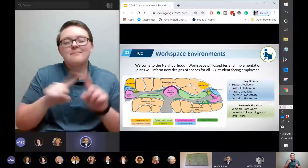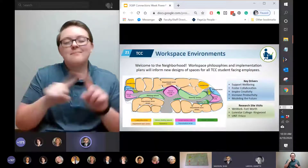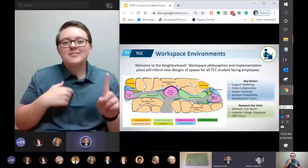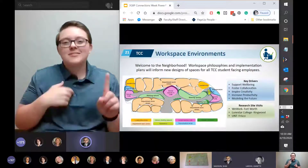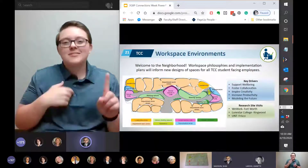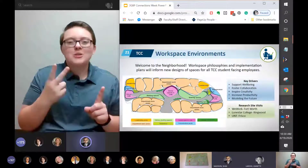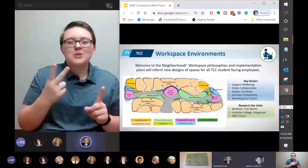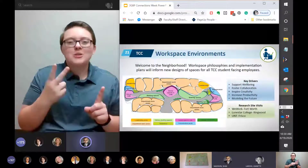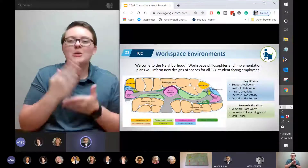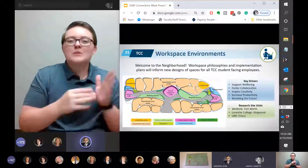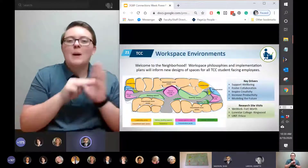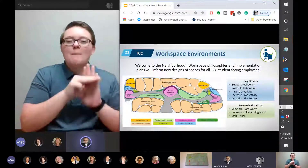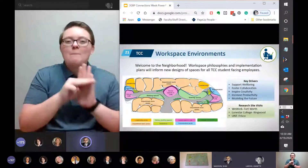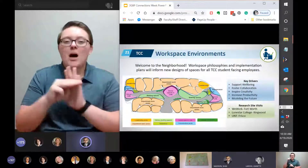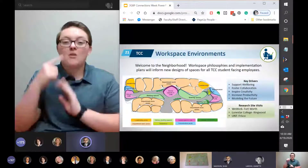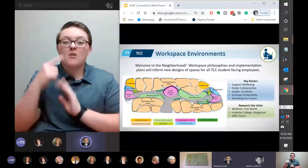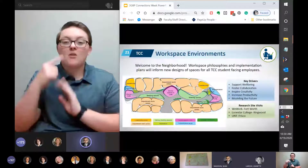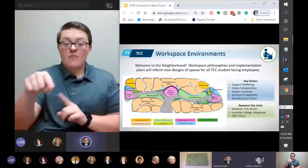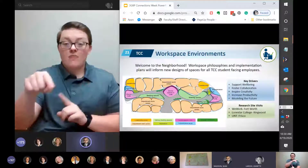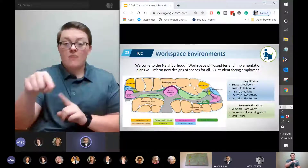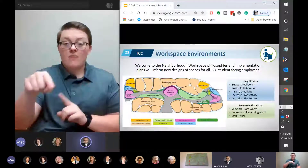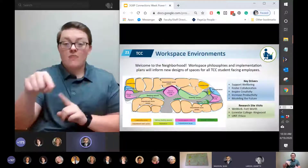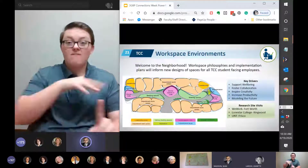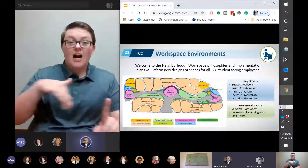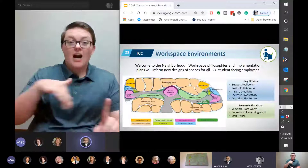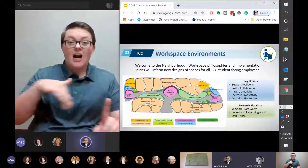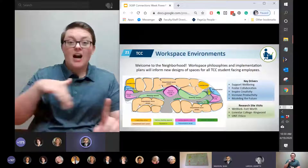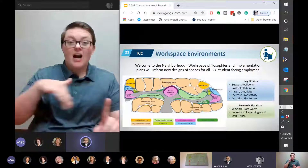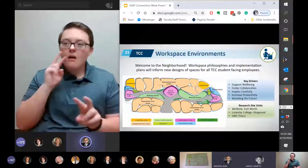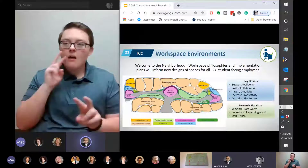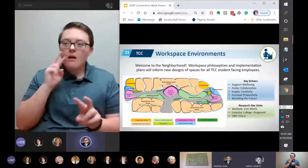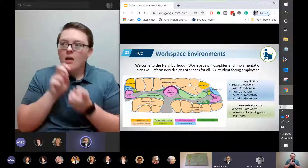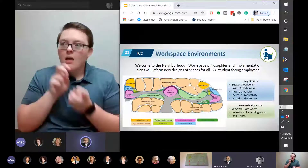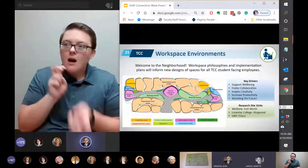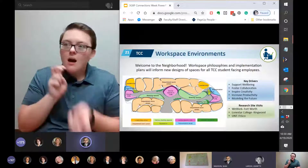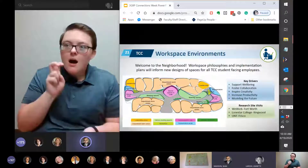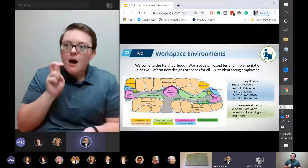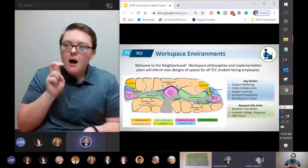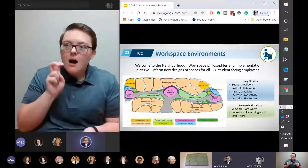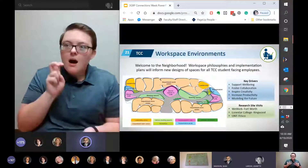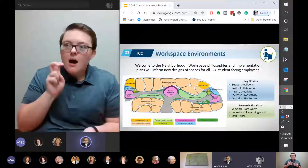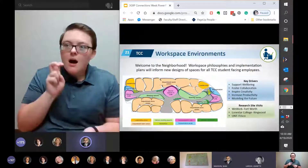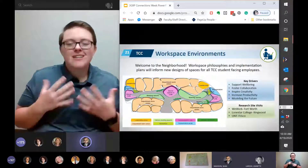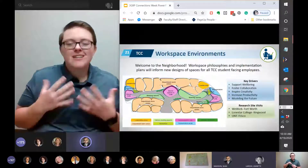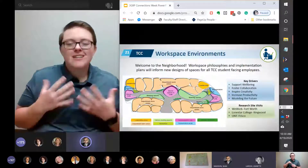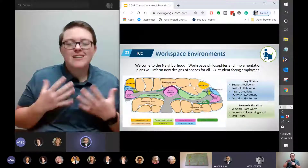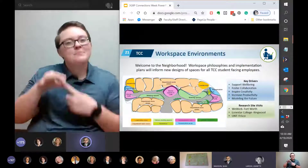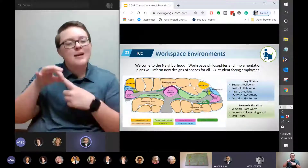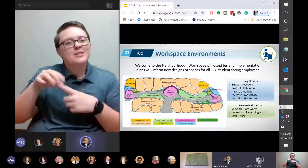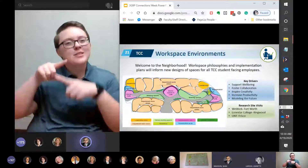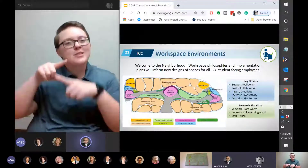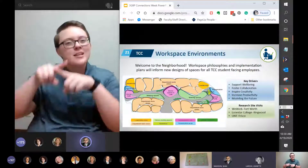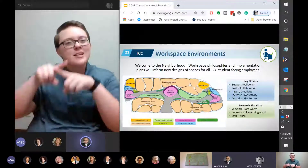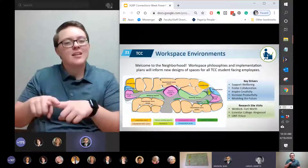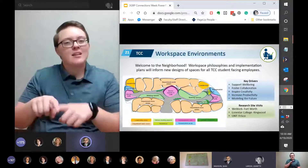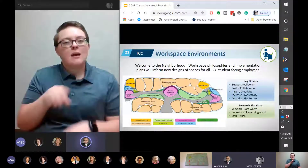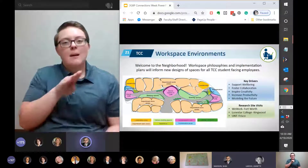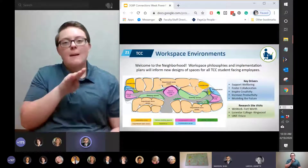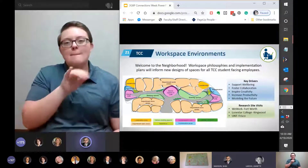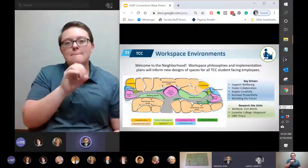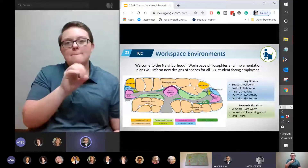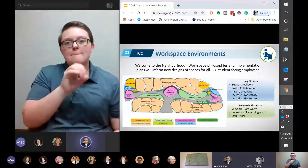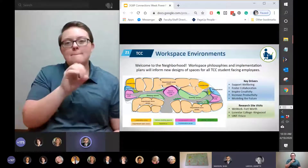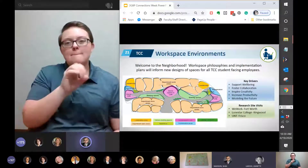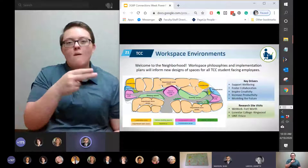I was just floored by what I saw, especially when it came down to well-being and the use of biophilia and green